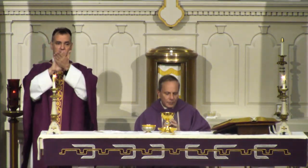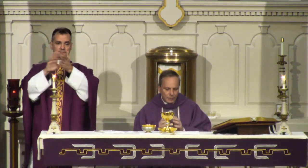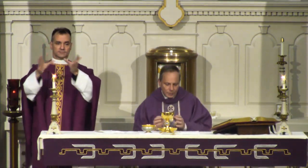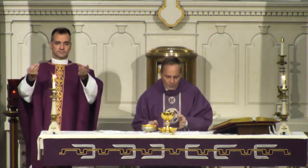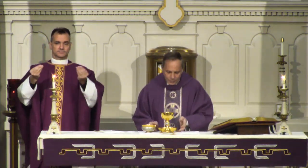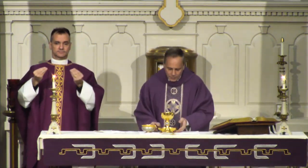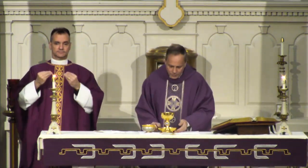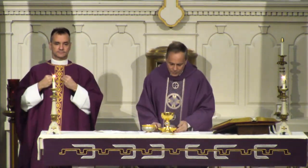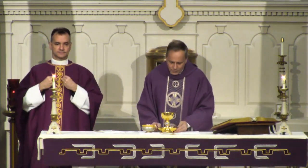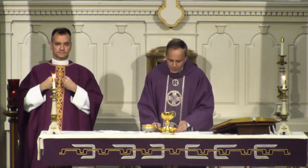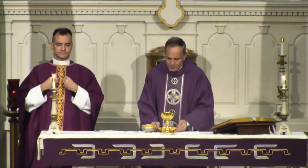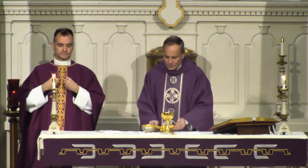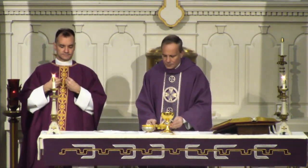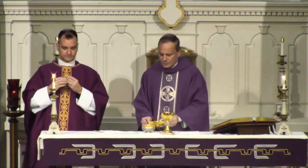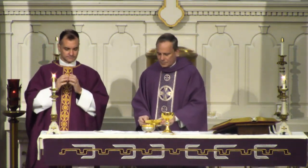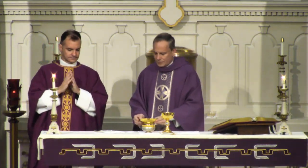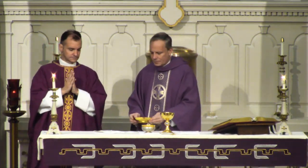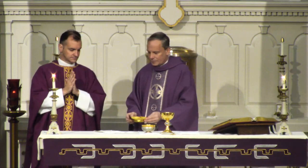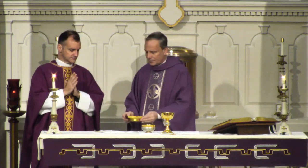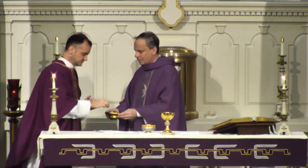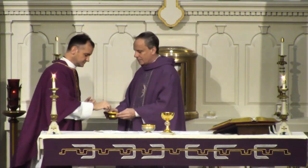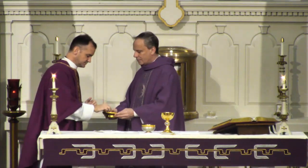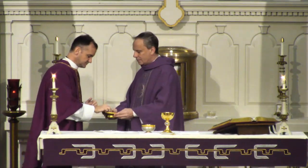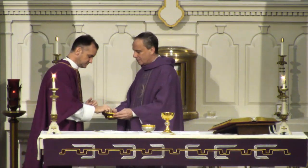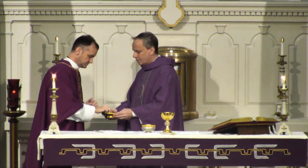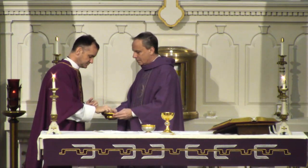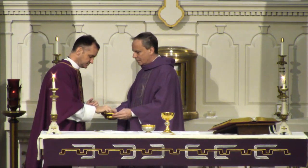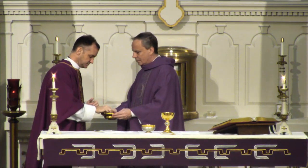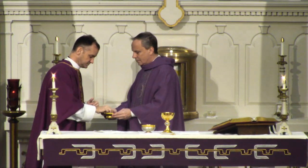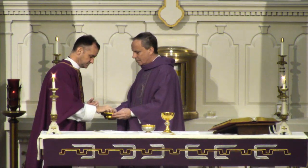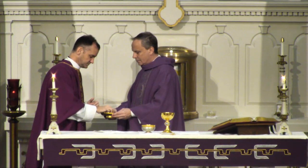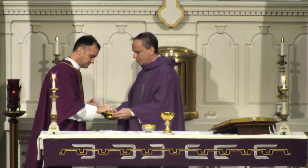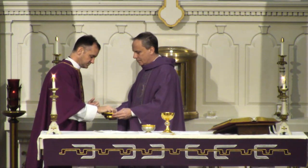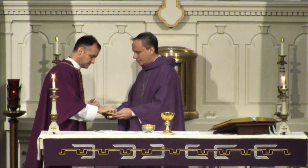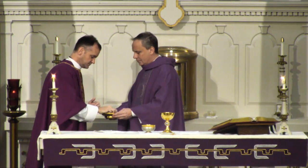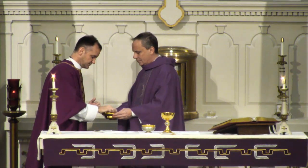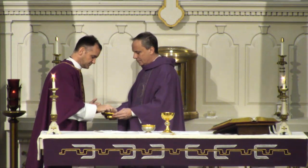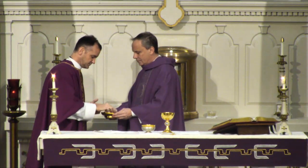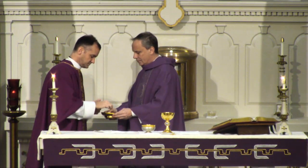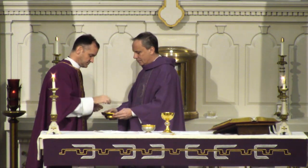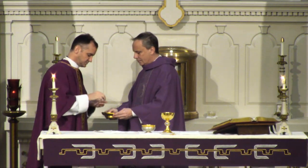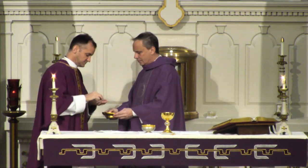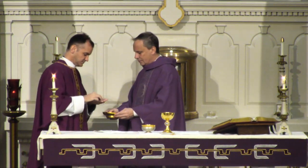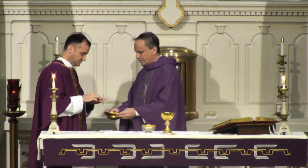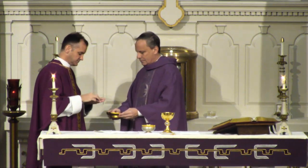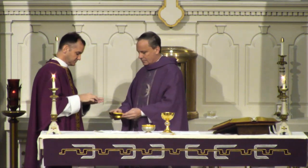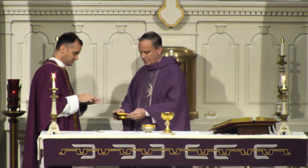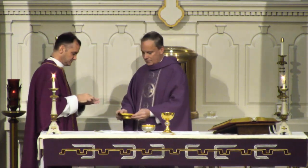world, grant us peace.